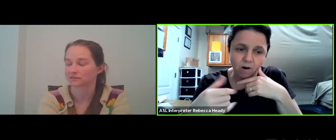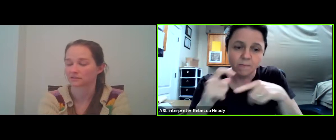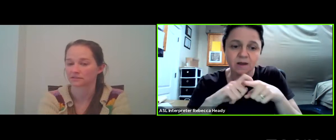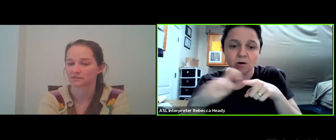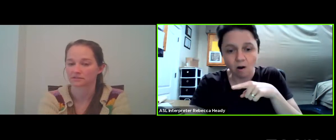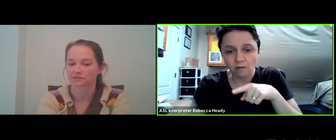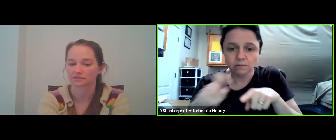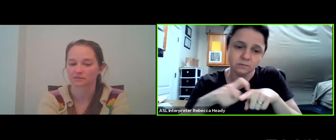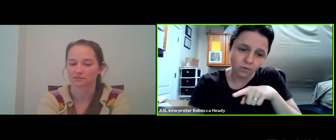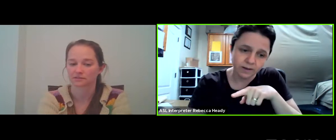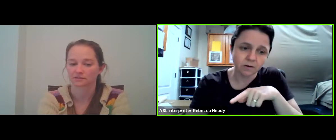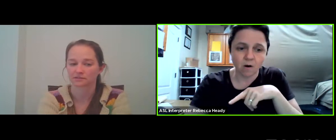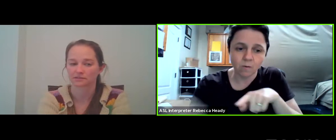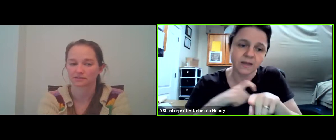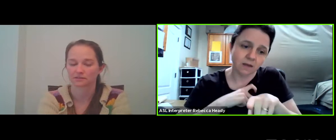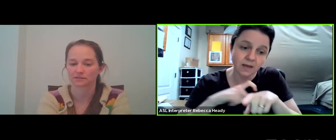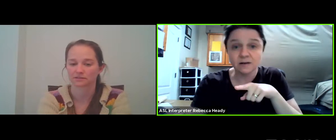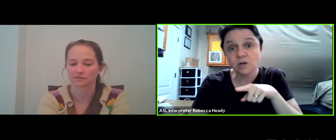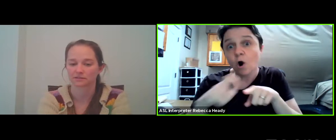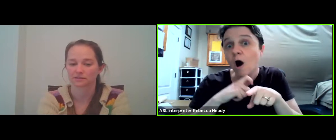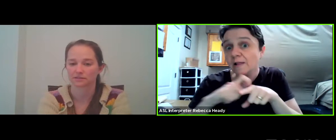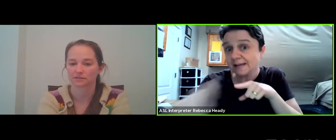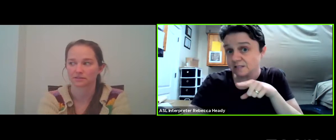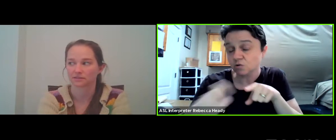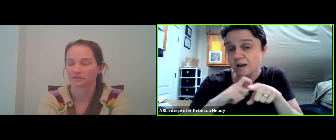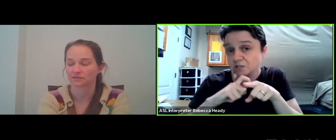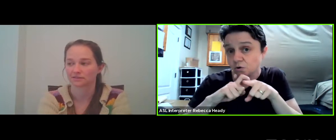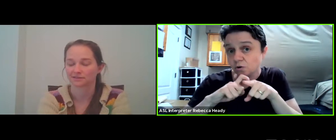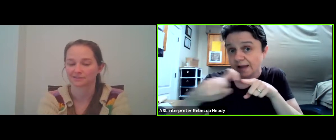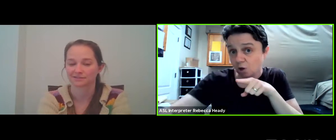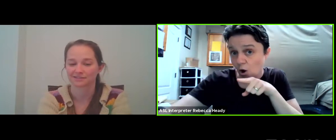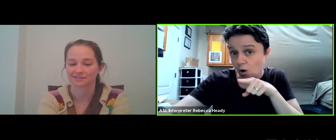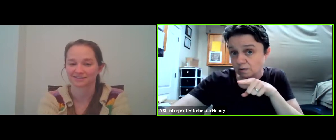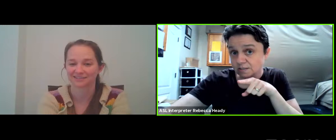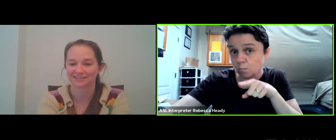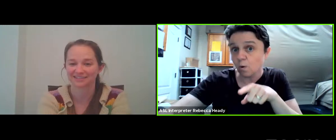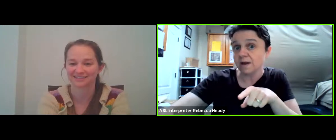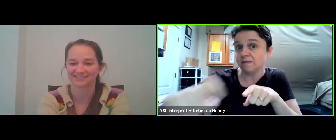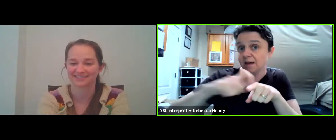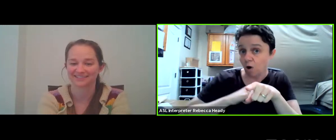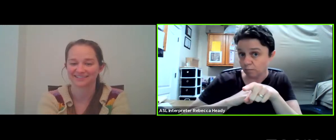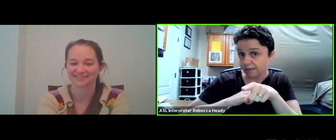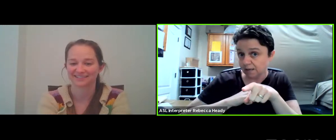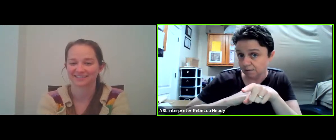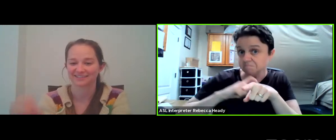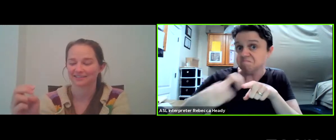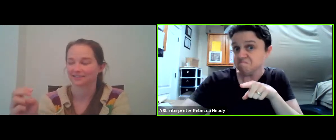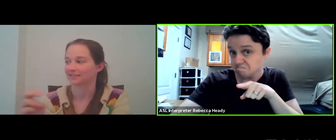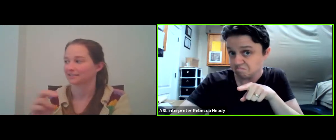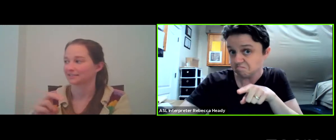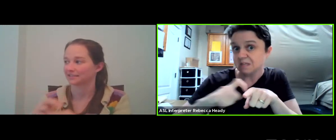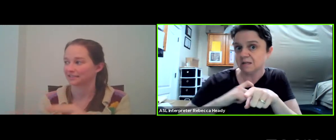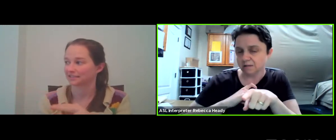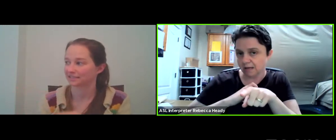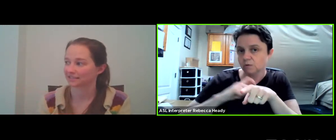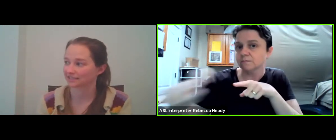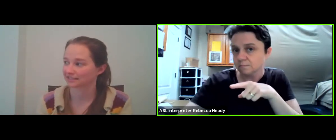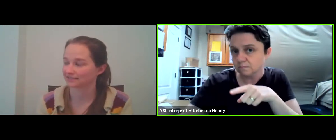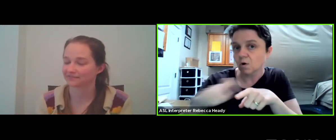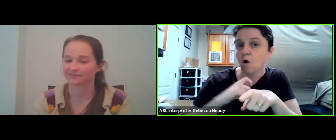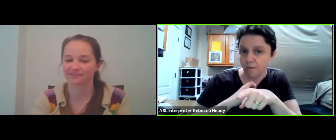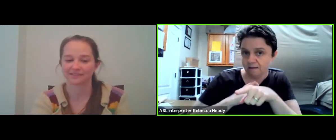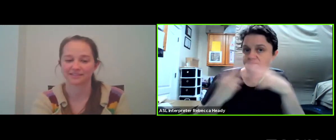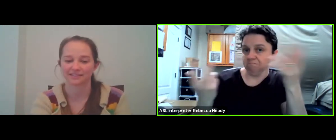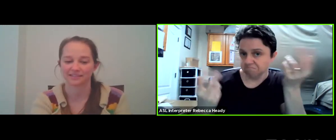then the phone call, make a call. Go ahead and call me. And calling is directional, like call someone and they called me.